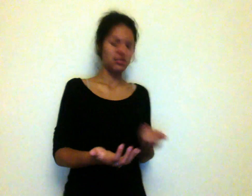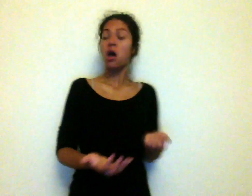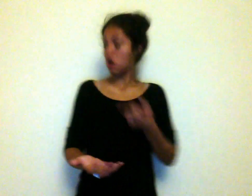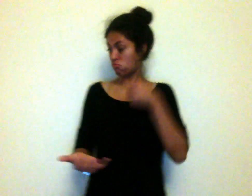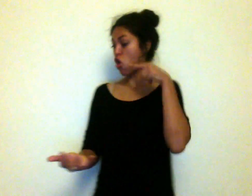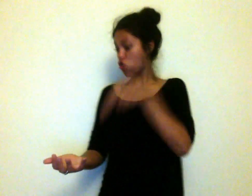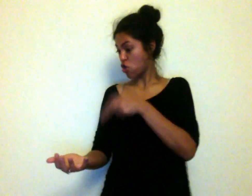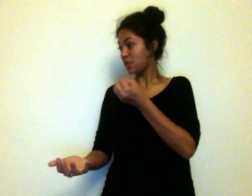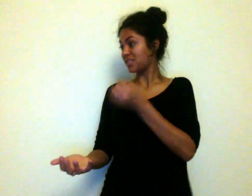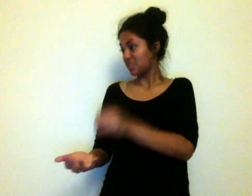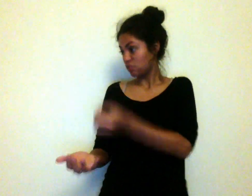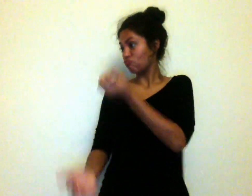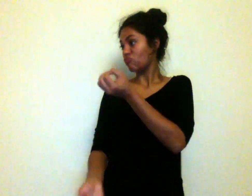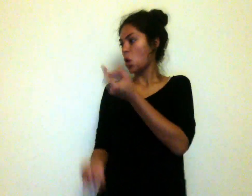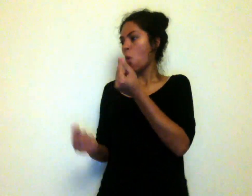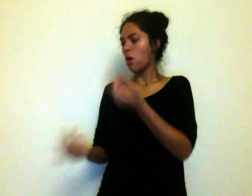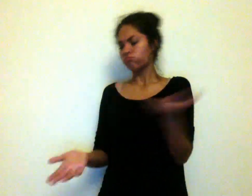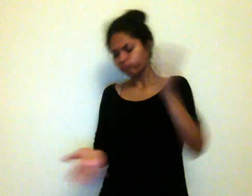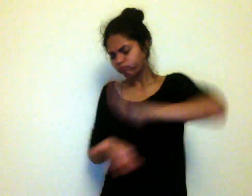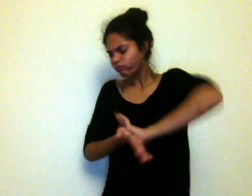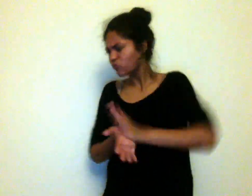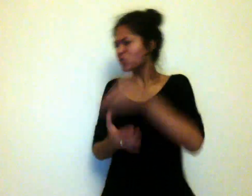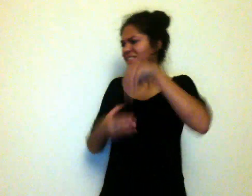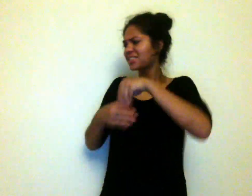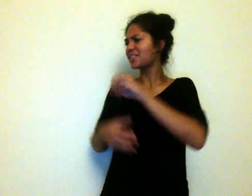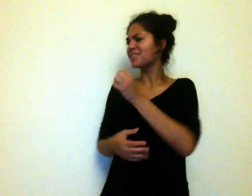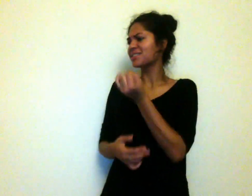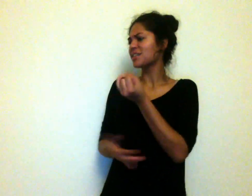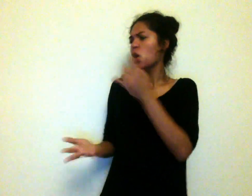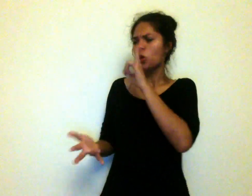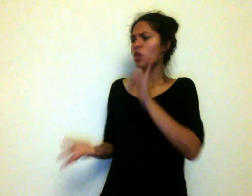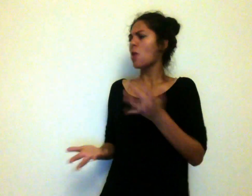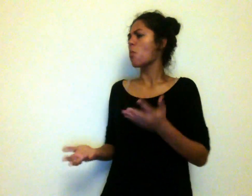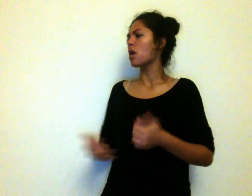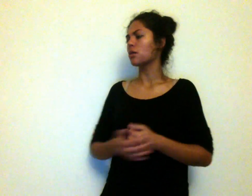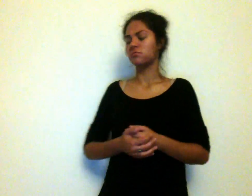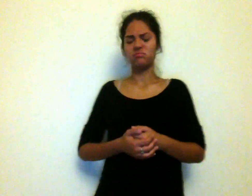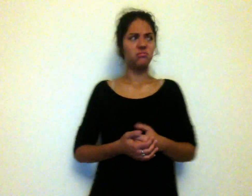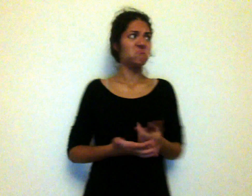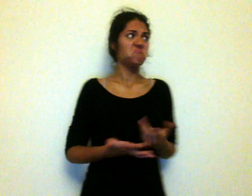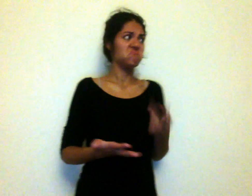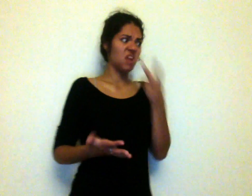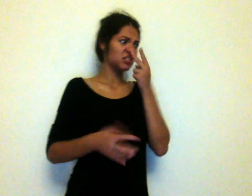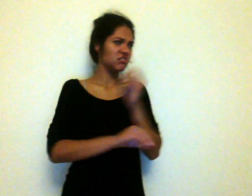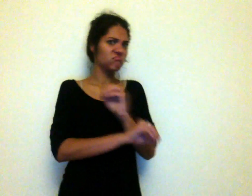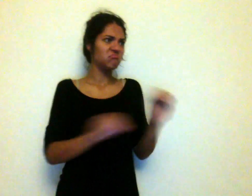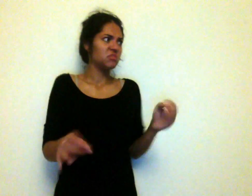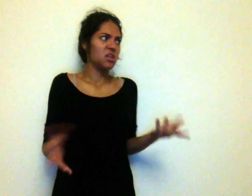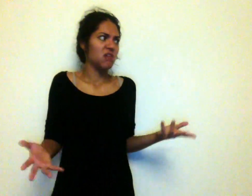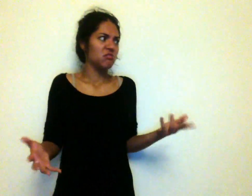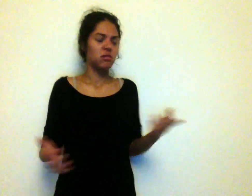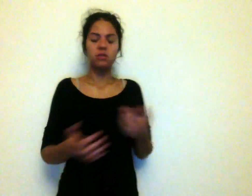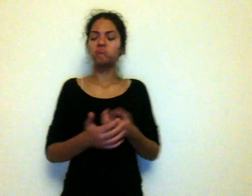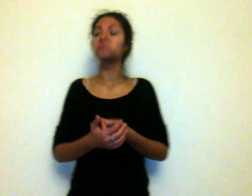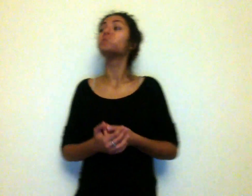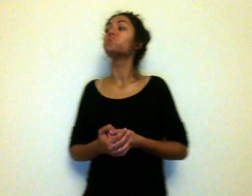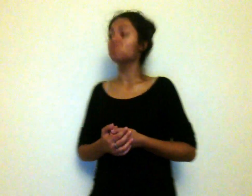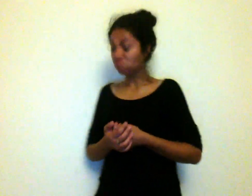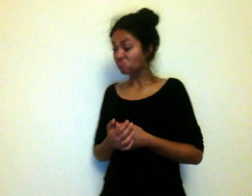seeds. Take out the seed. What do you see when you smash the seed? And he smashes the seed and opens it, and he says, I see nothing. And the famous